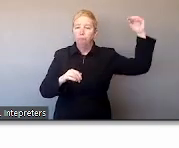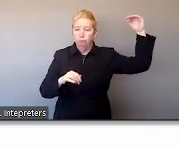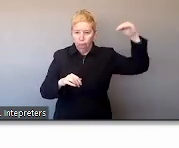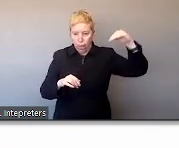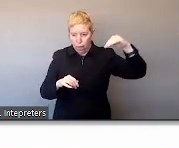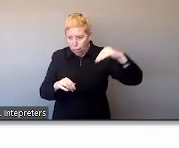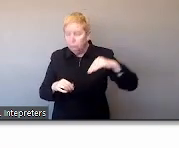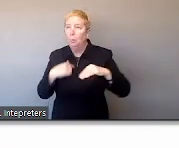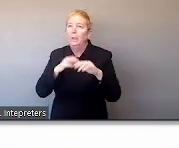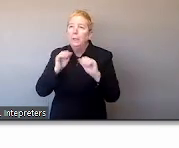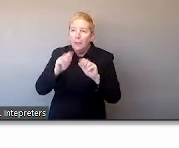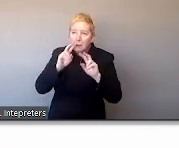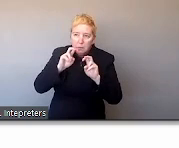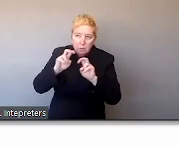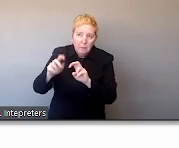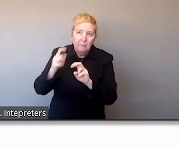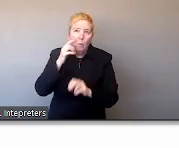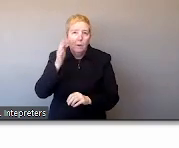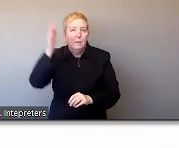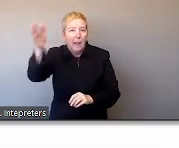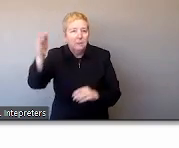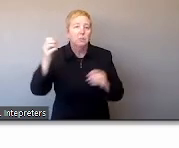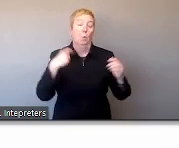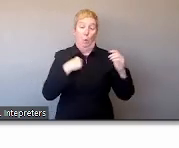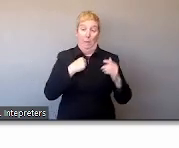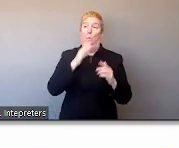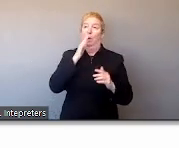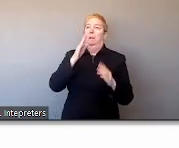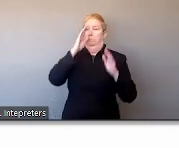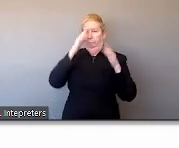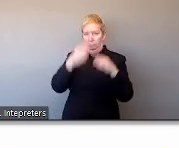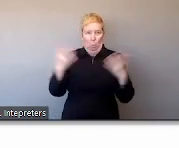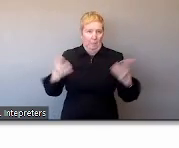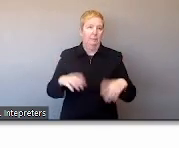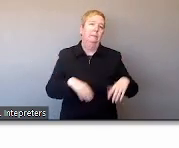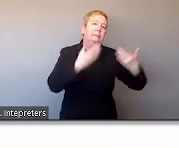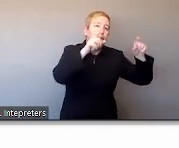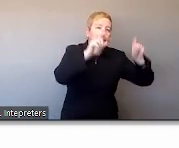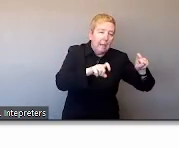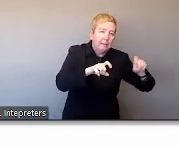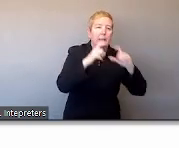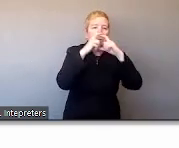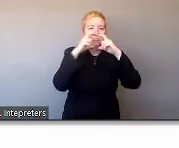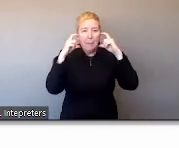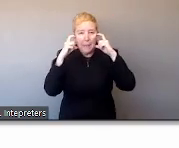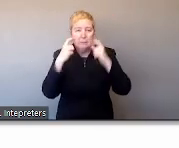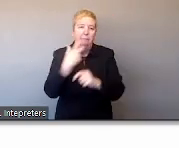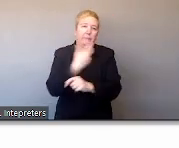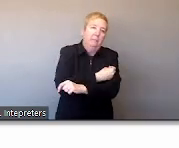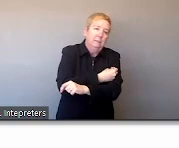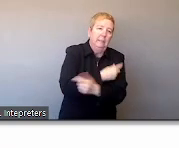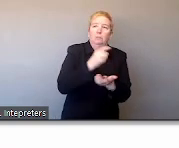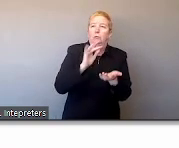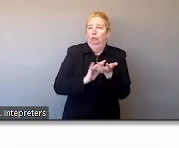at testing, masks, vaccines, treatments, workforce issues, particularly in healthcare,